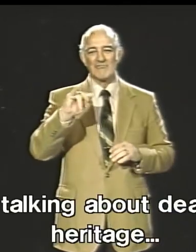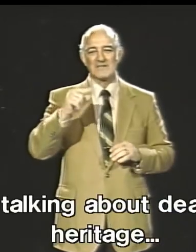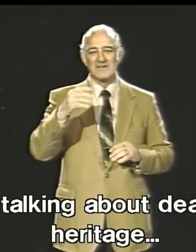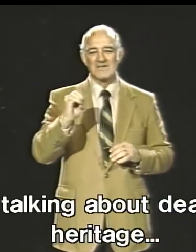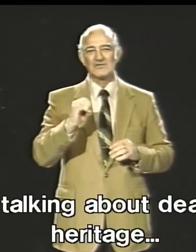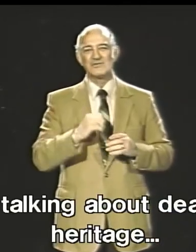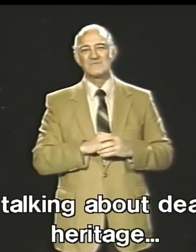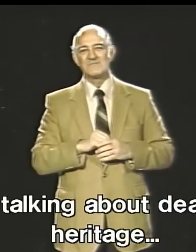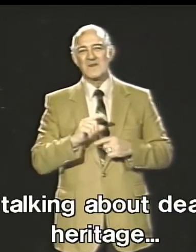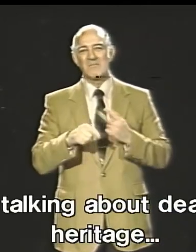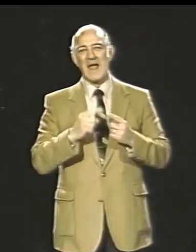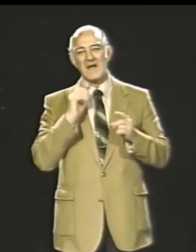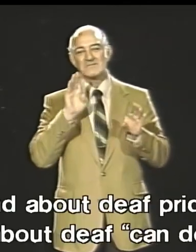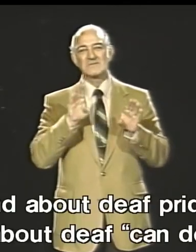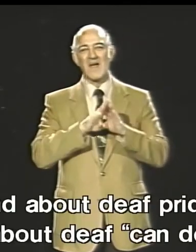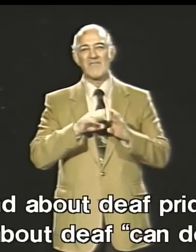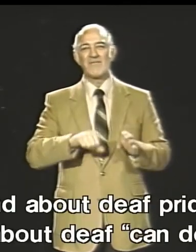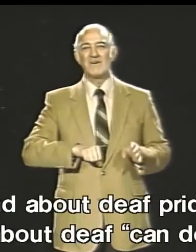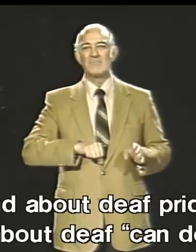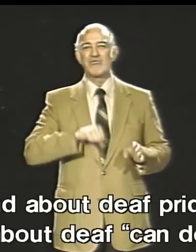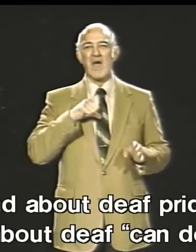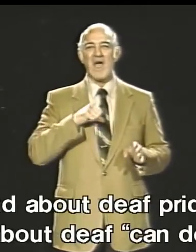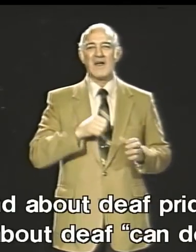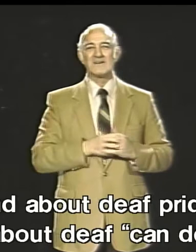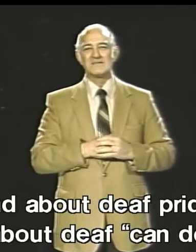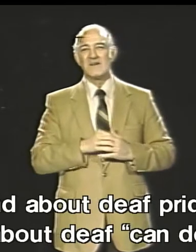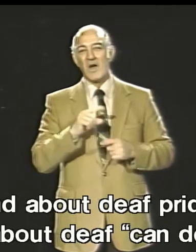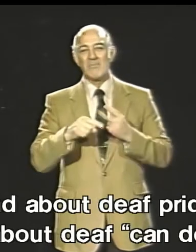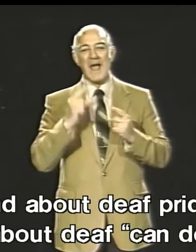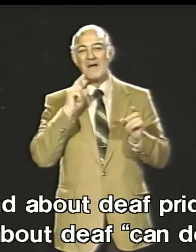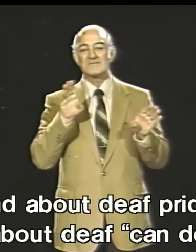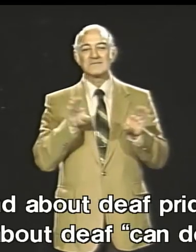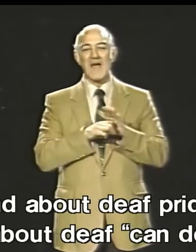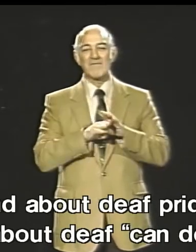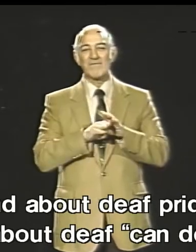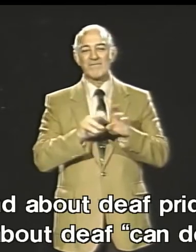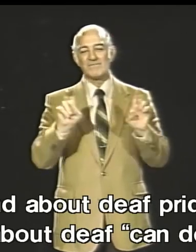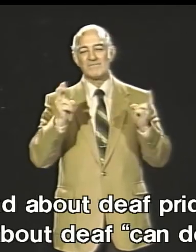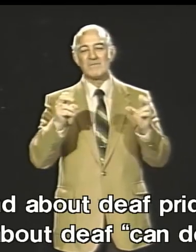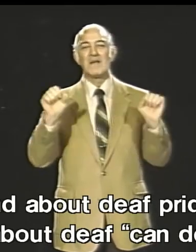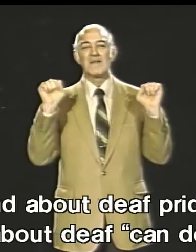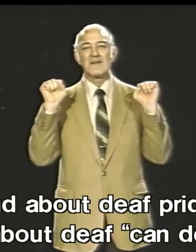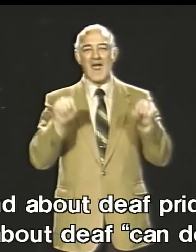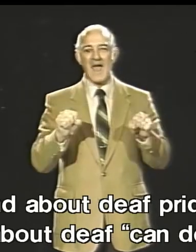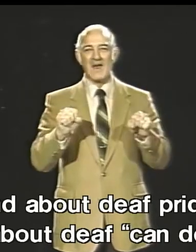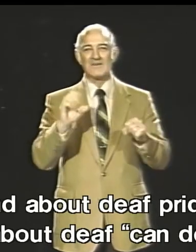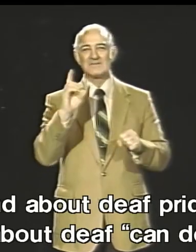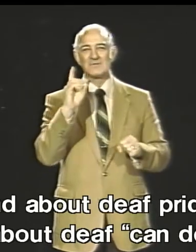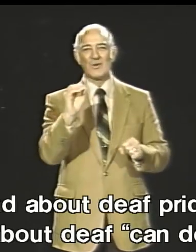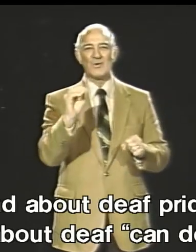deaf heritage and about deaf pride, about deaf can do.